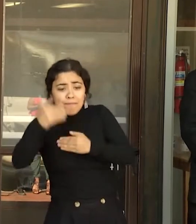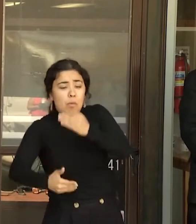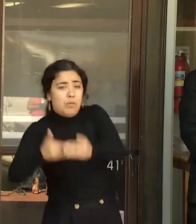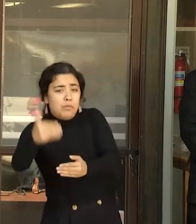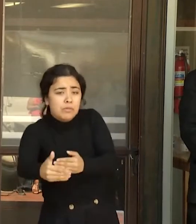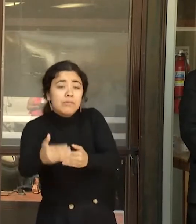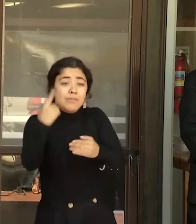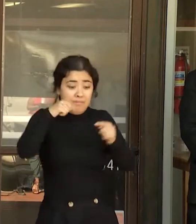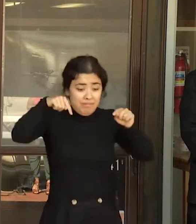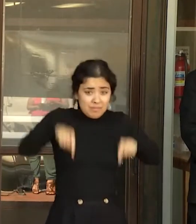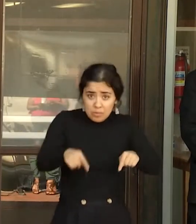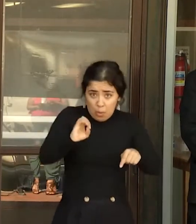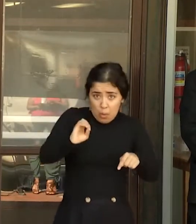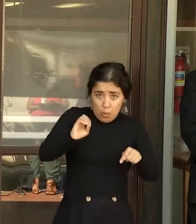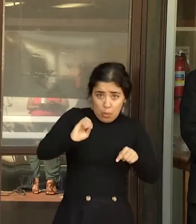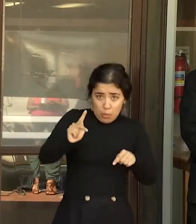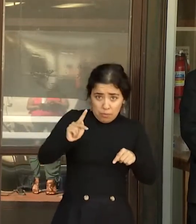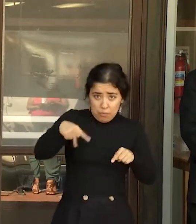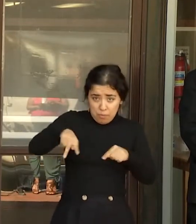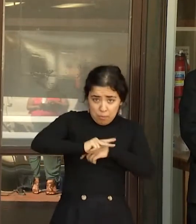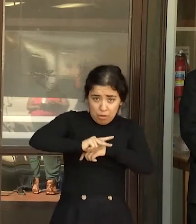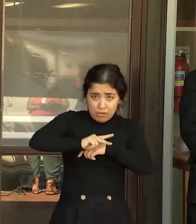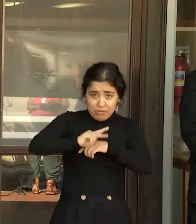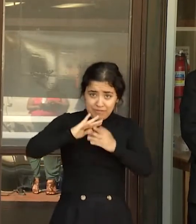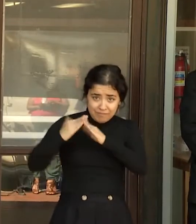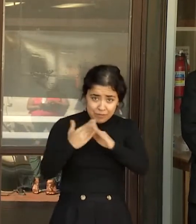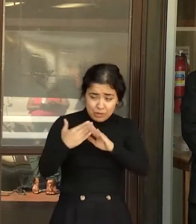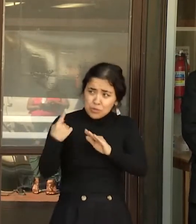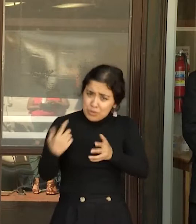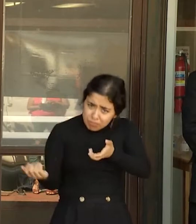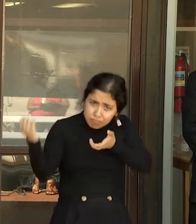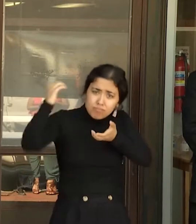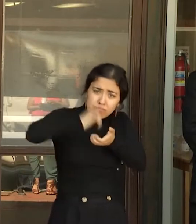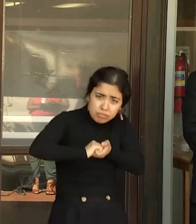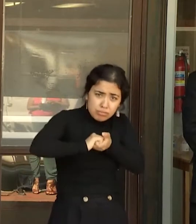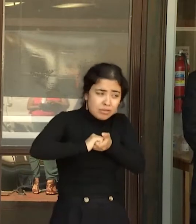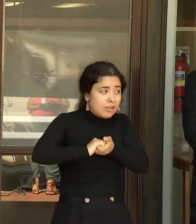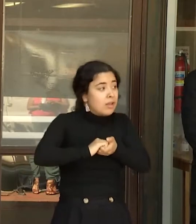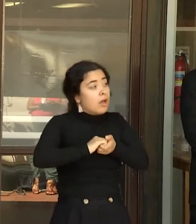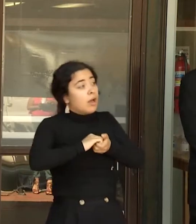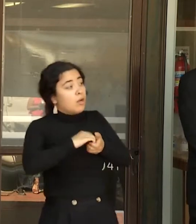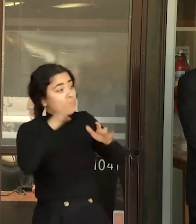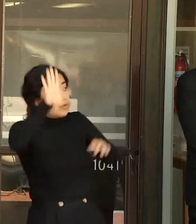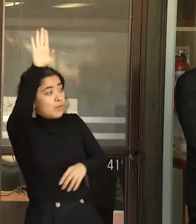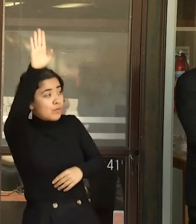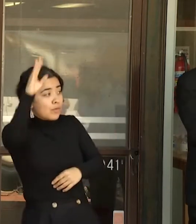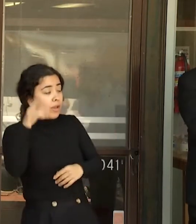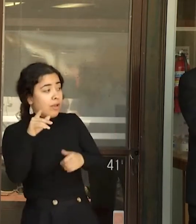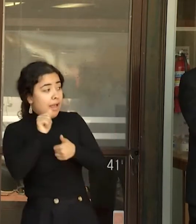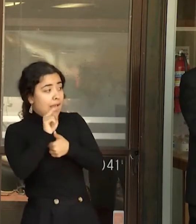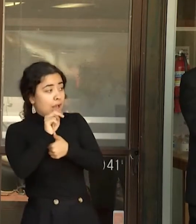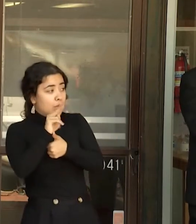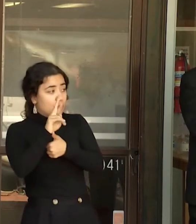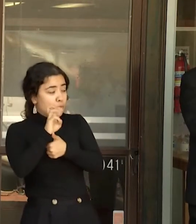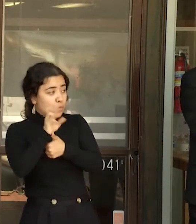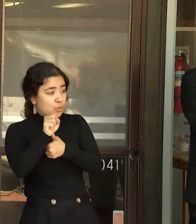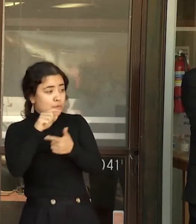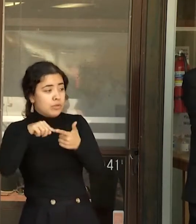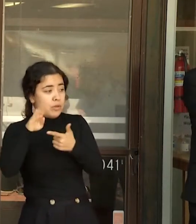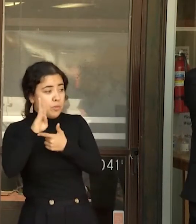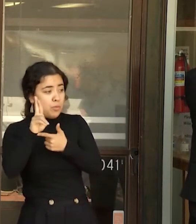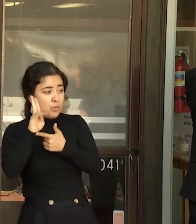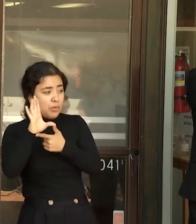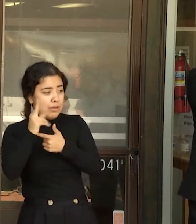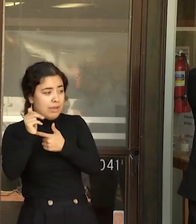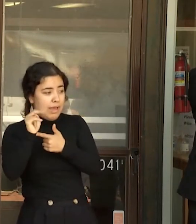not for the Village of Oak Park, and I have some of our trustees here, trustees raise your hand, Trustee Buchanan, Trustee Andrews, without our trustees, Oak